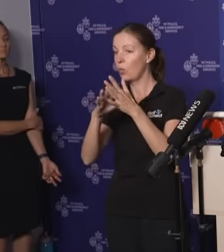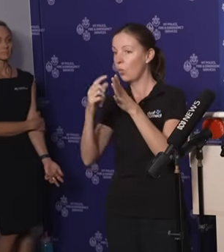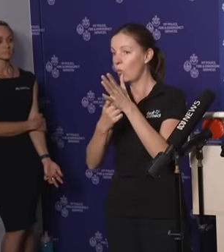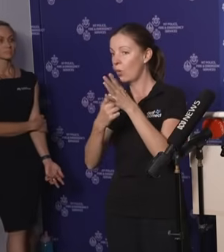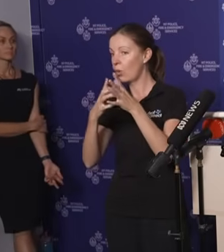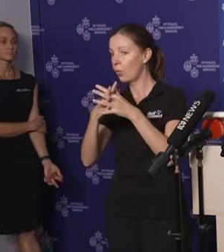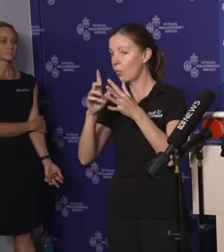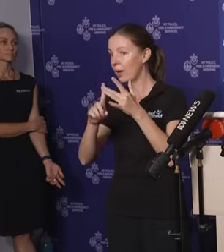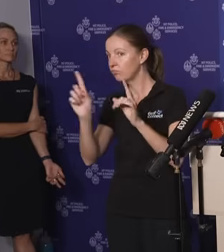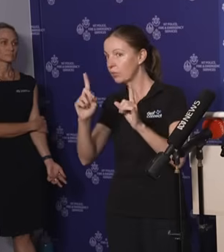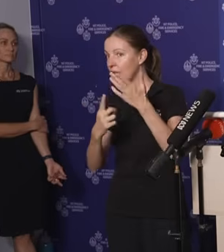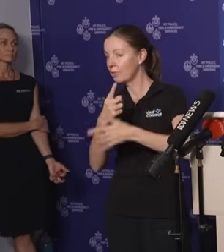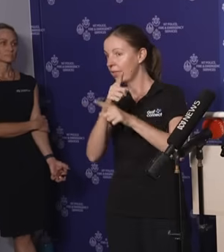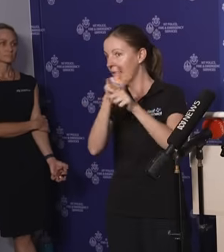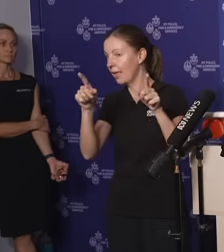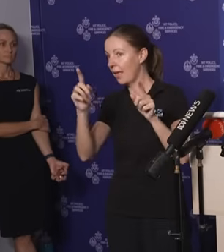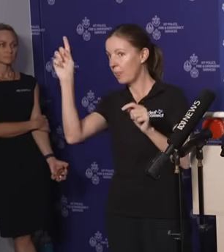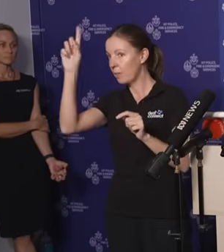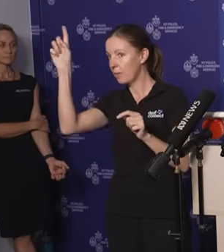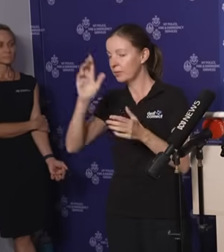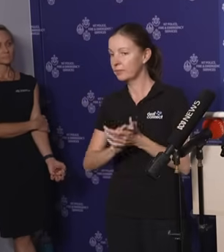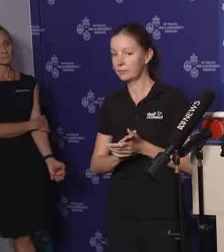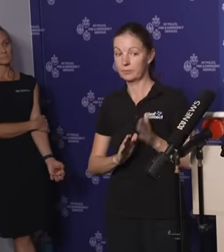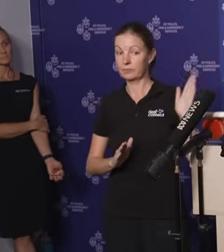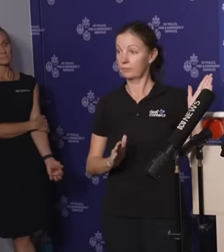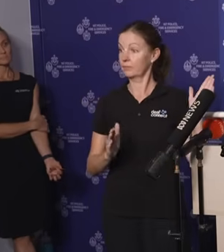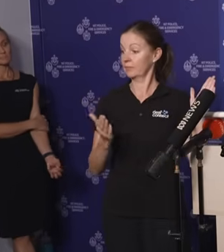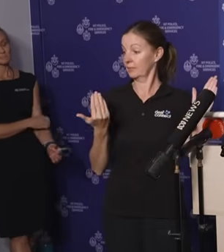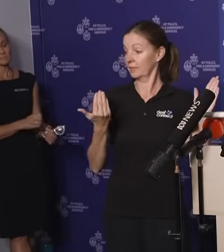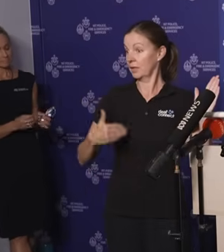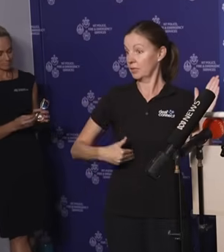on the ground at Midgelang and Warrawee this morning at 8 o'clock.